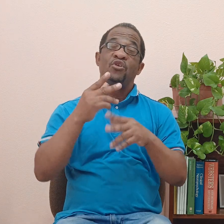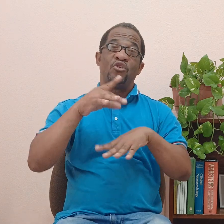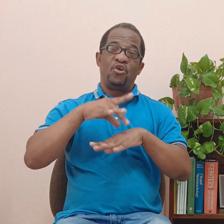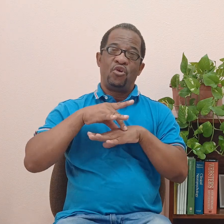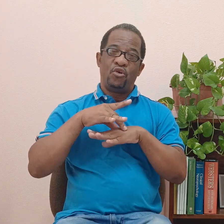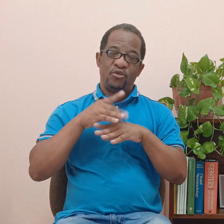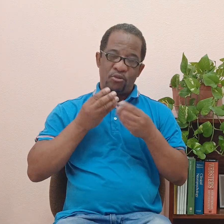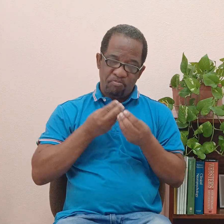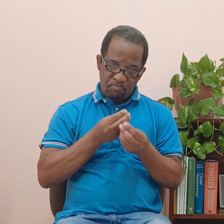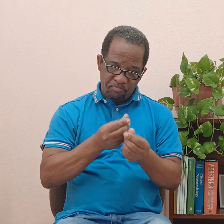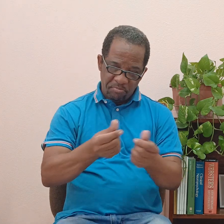melts.